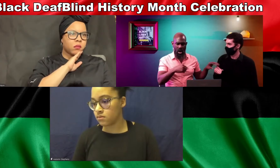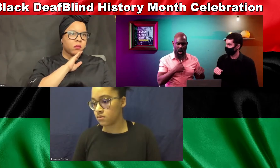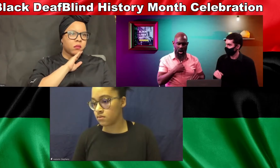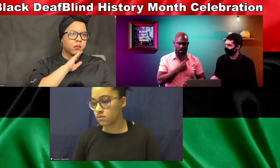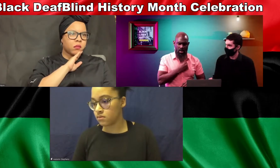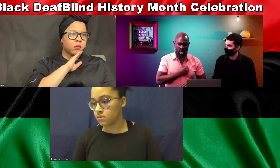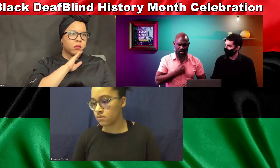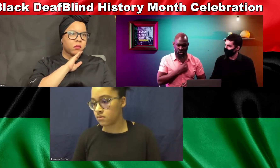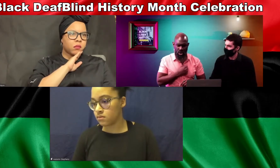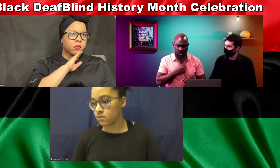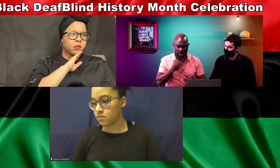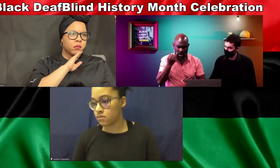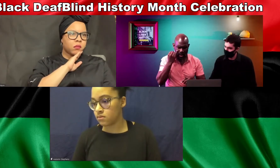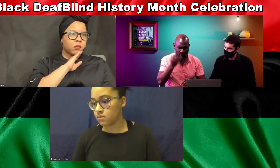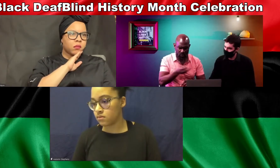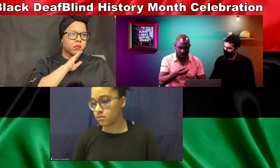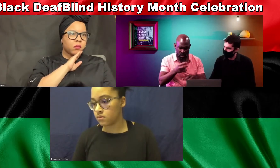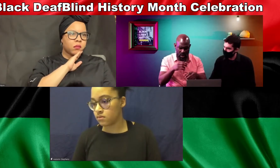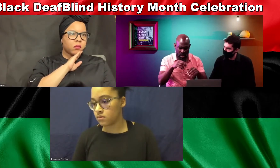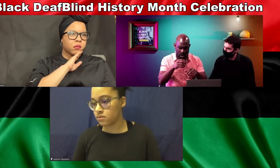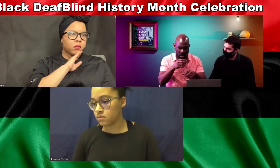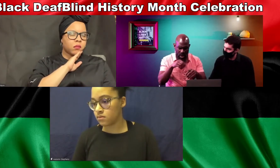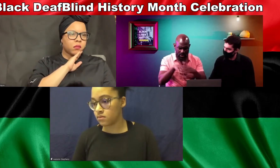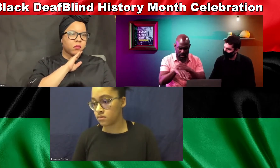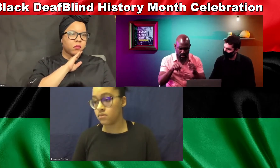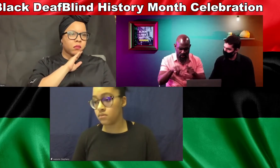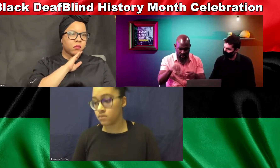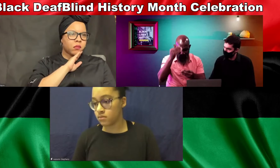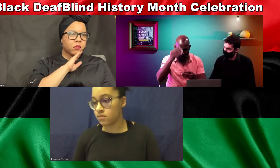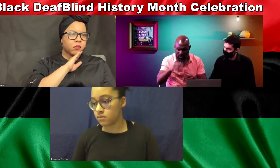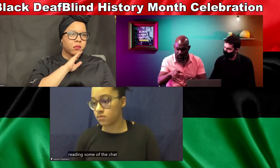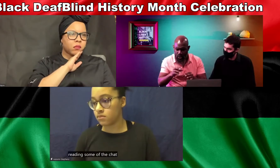Reading some of the chat. Looks like we have no questions,